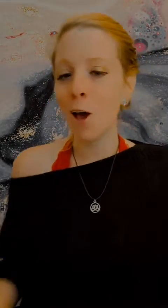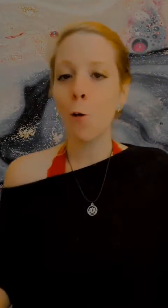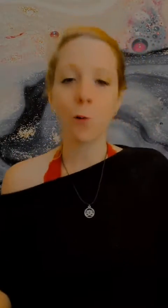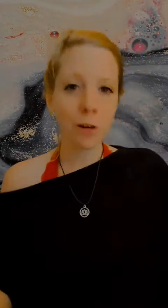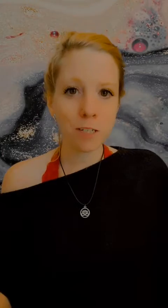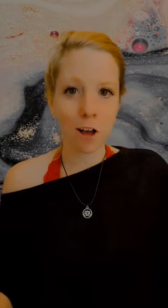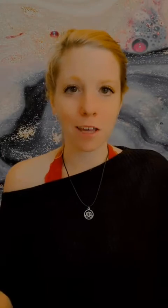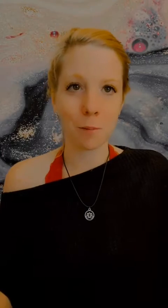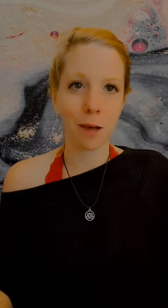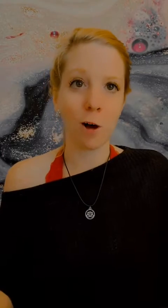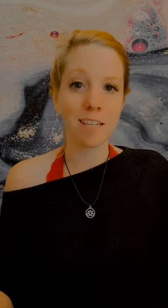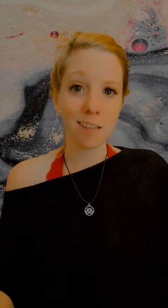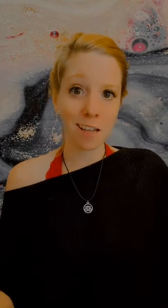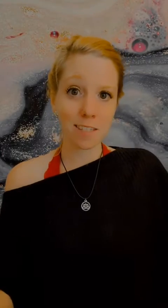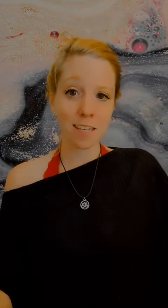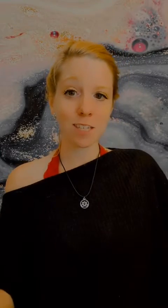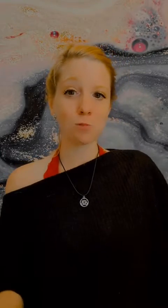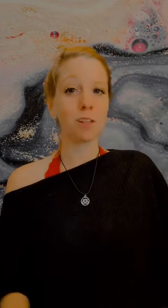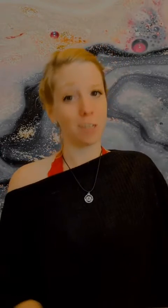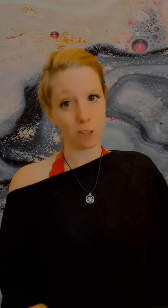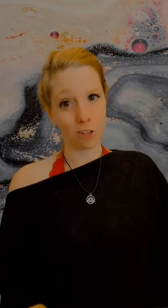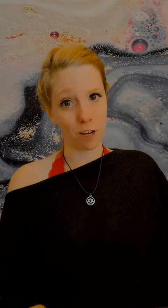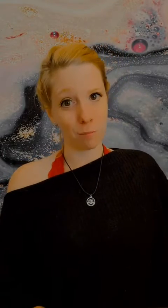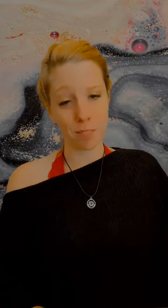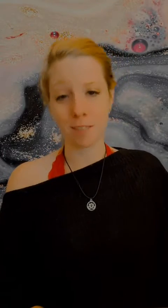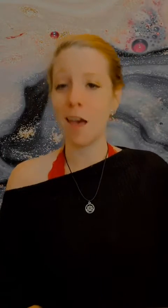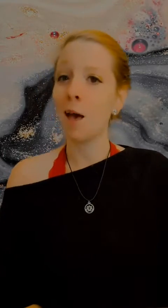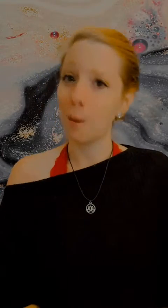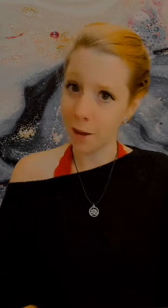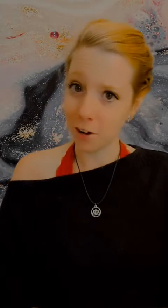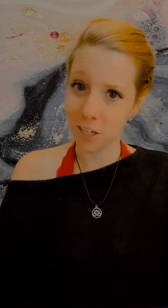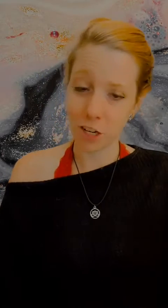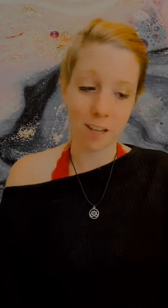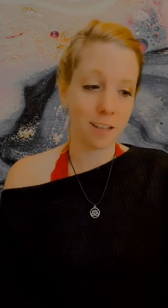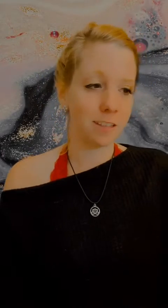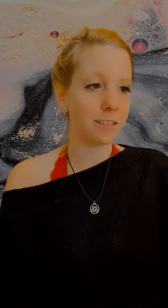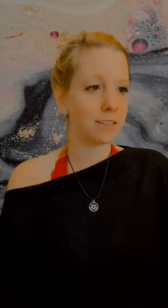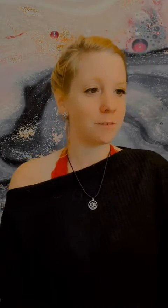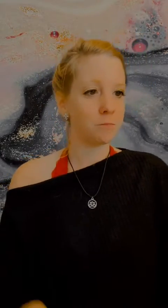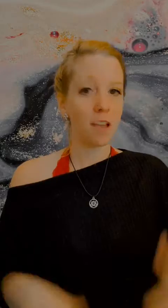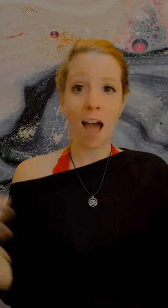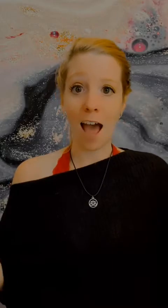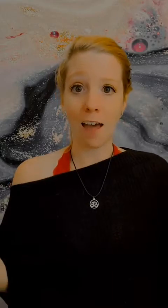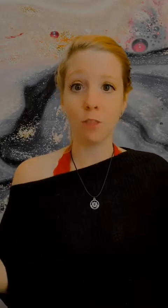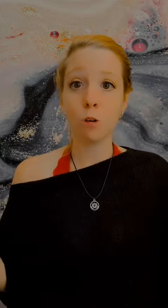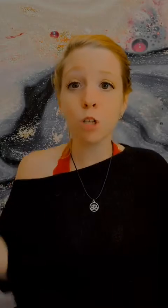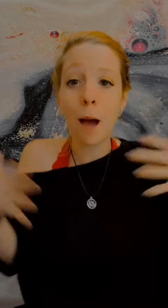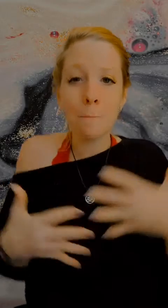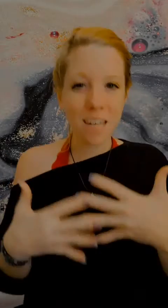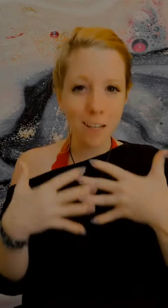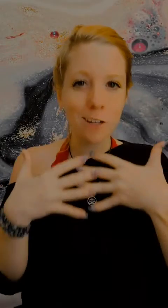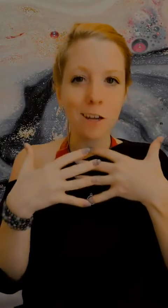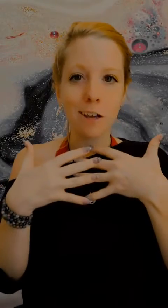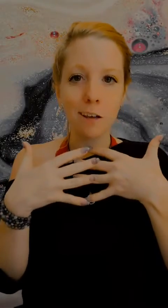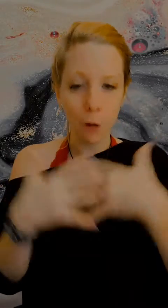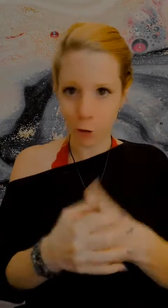we're going to be talking about sexless relationships, marriages, and those committed